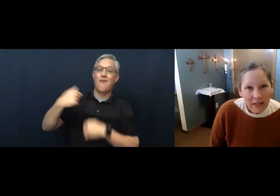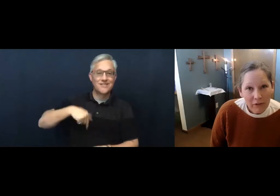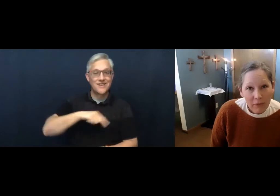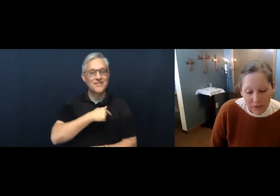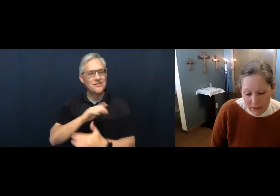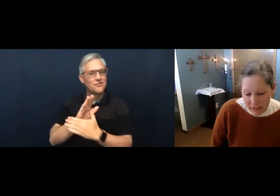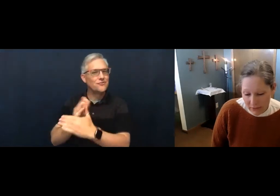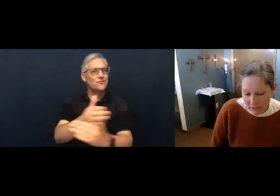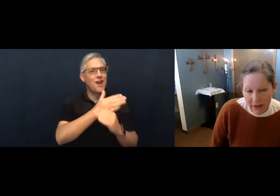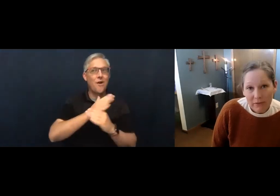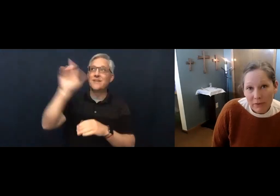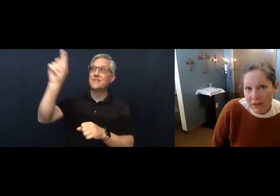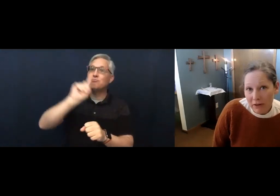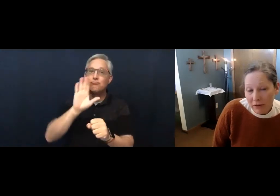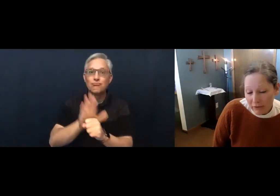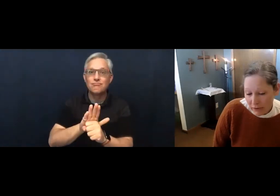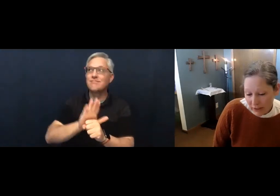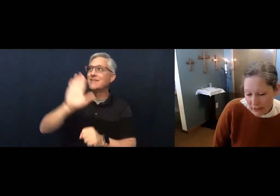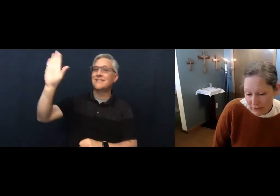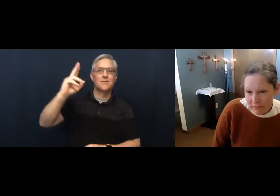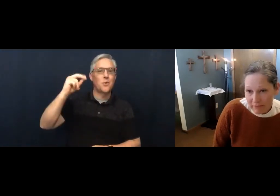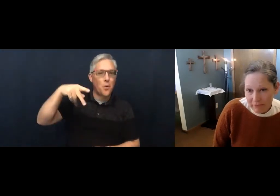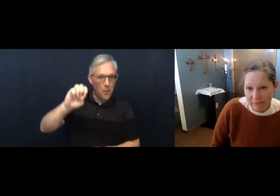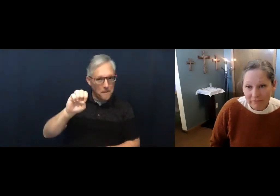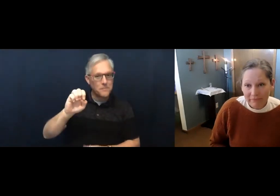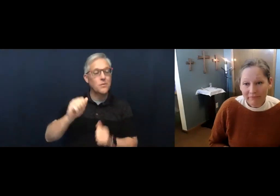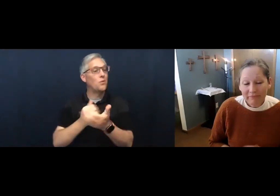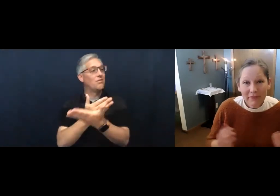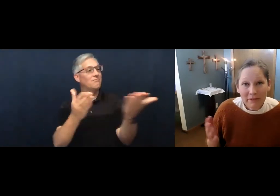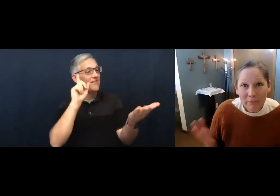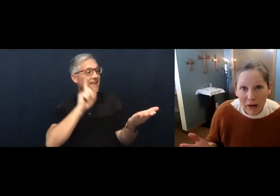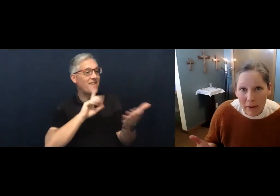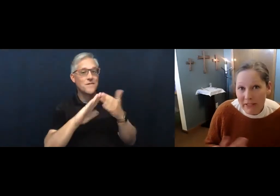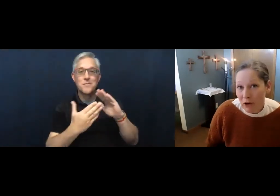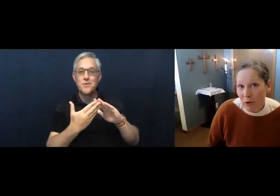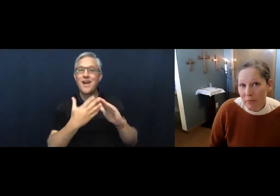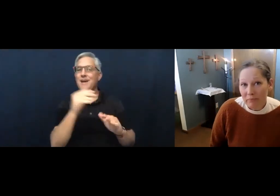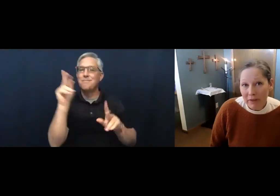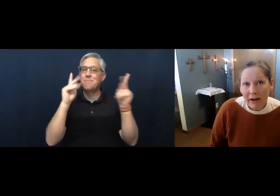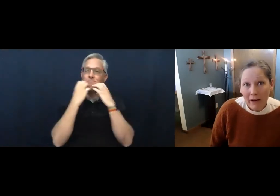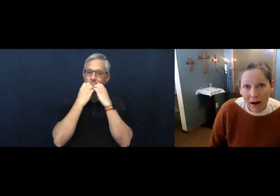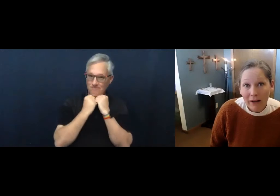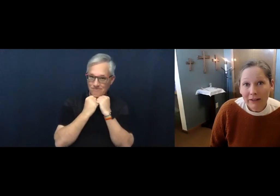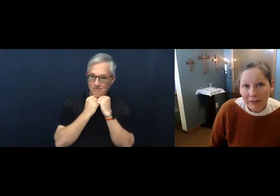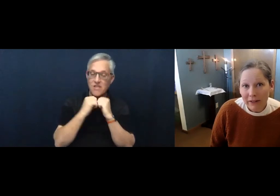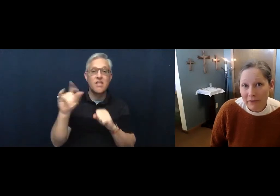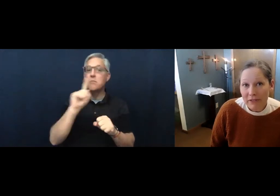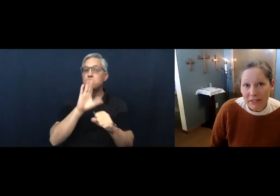deaf community and with their loved ones. The promise and hope that God loves